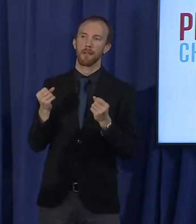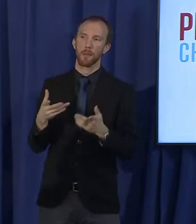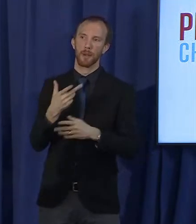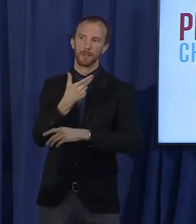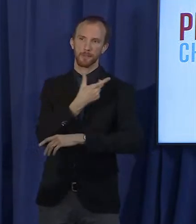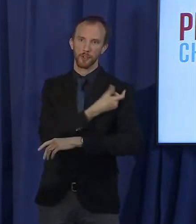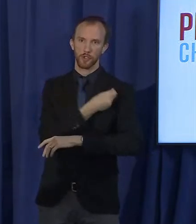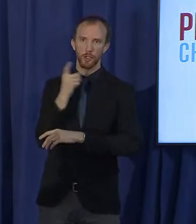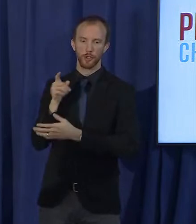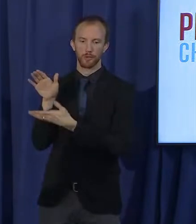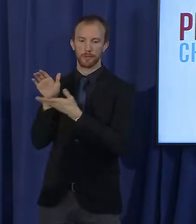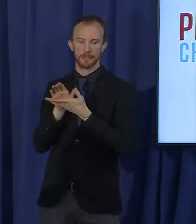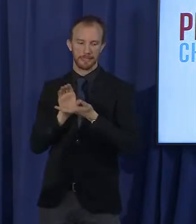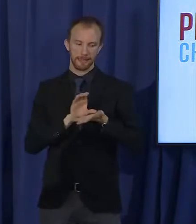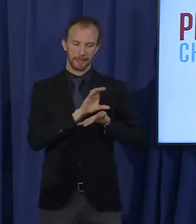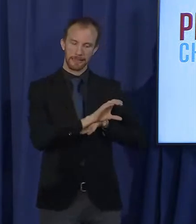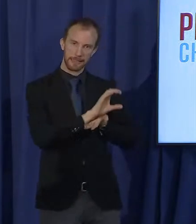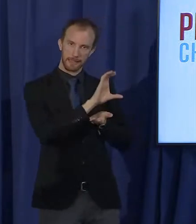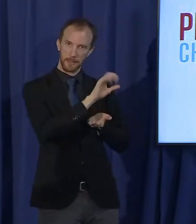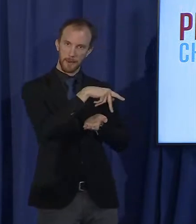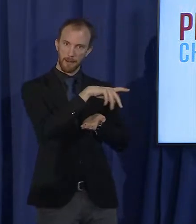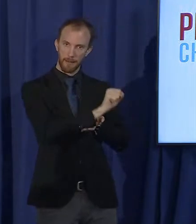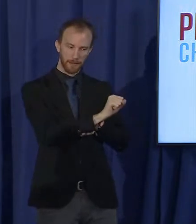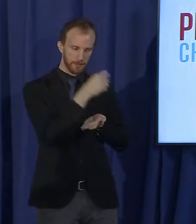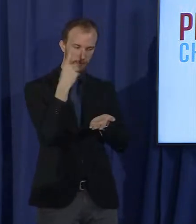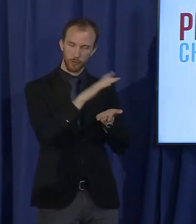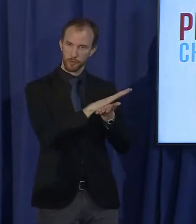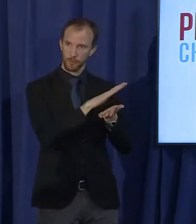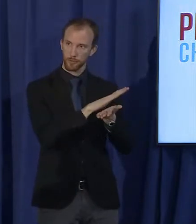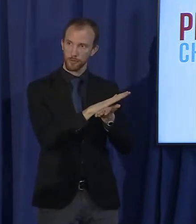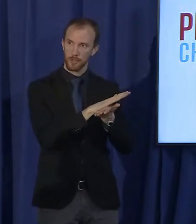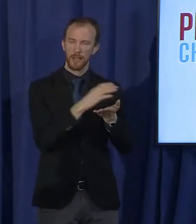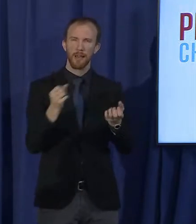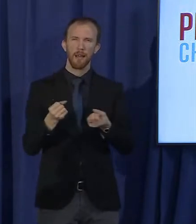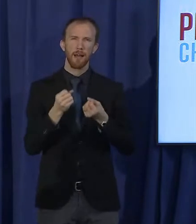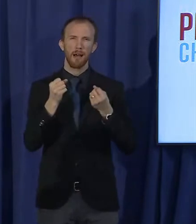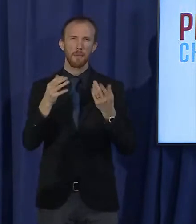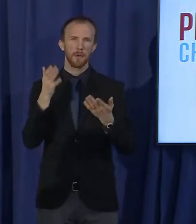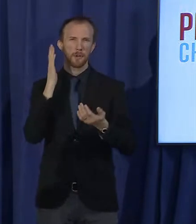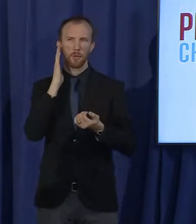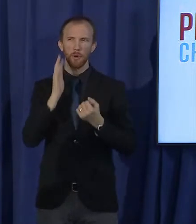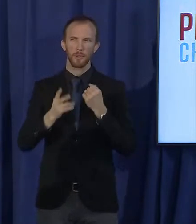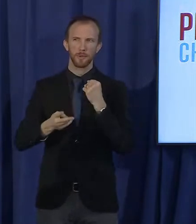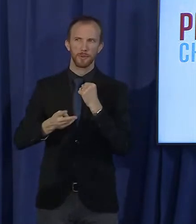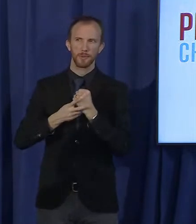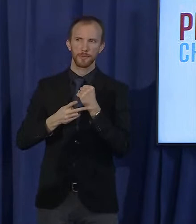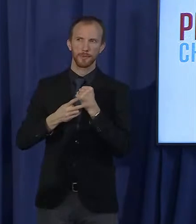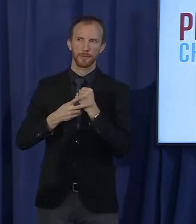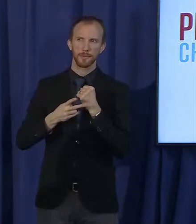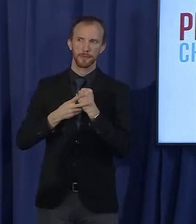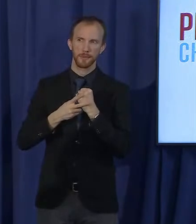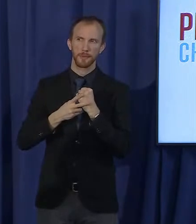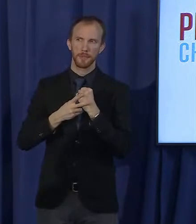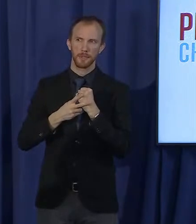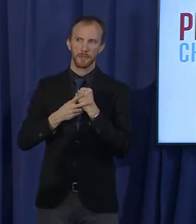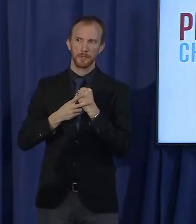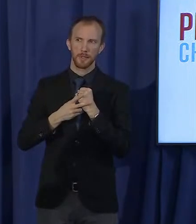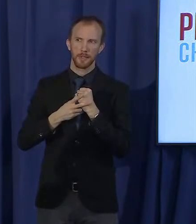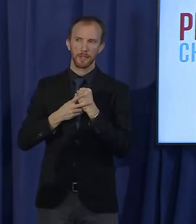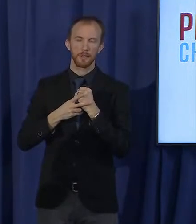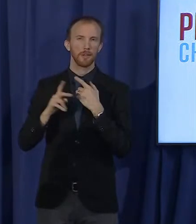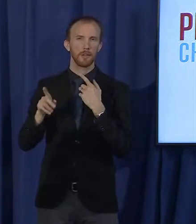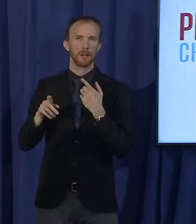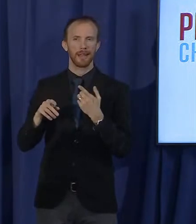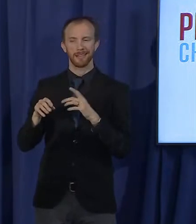to CPS, and what will that stockpile add up to mid-February when the district expect to be administering